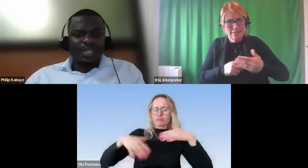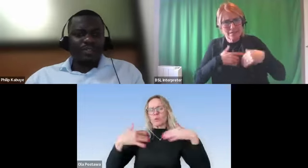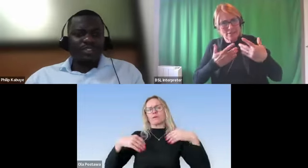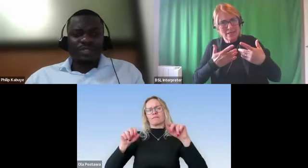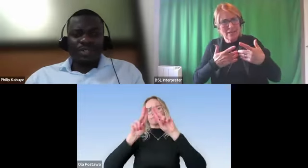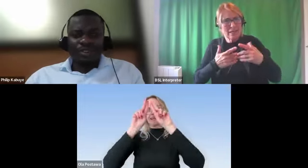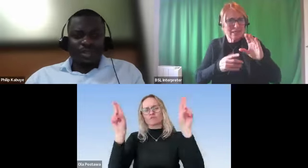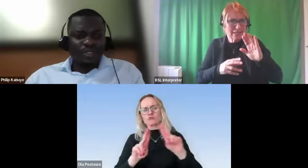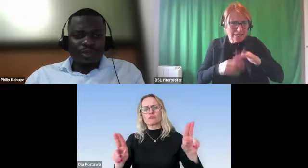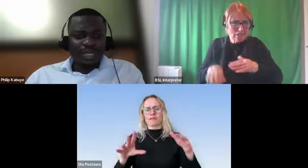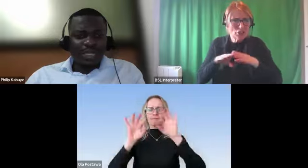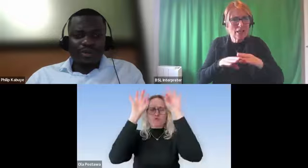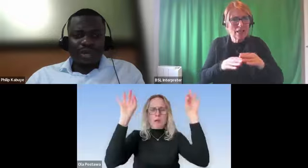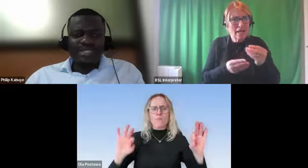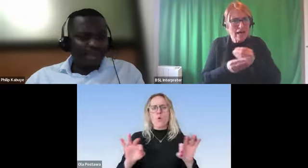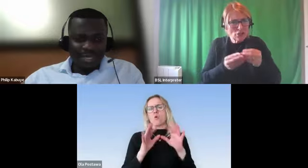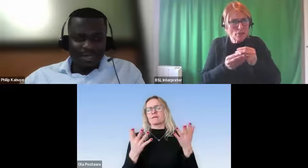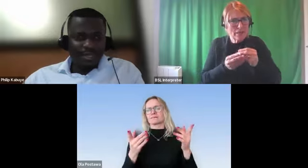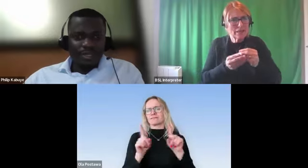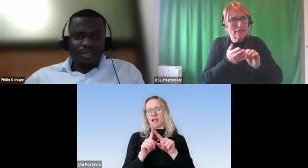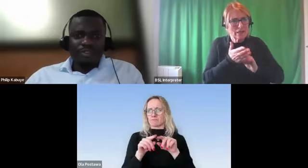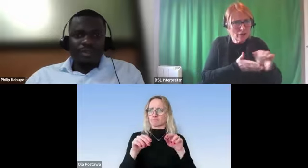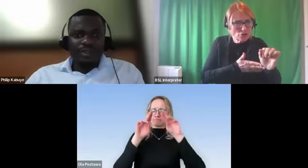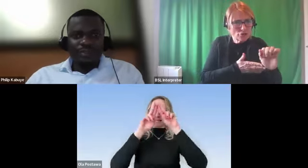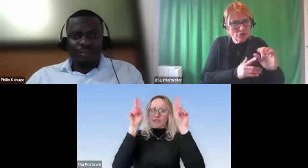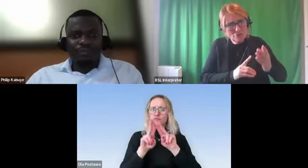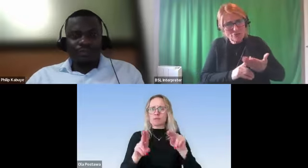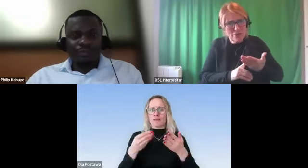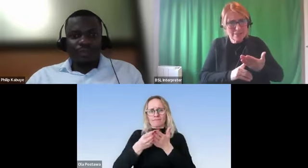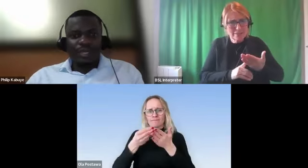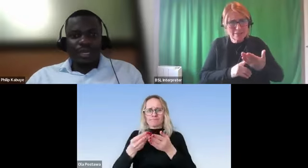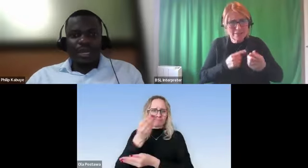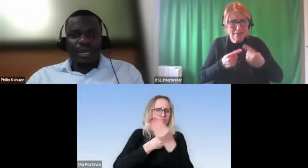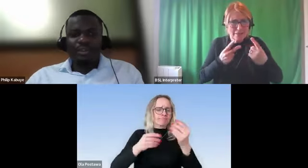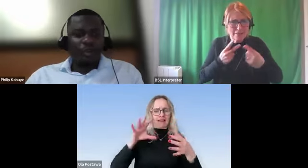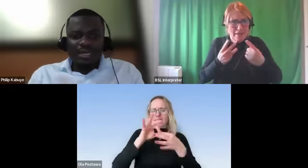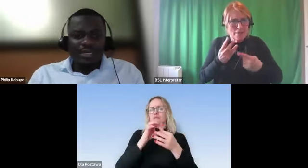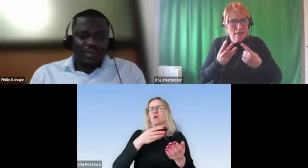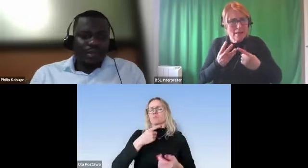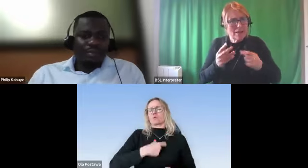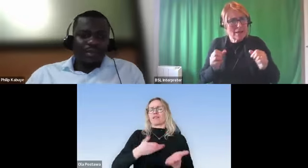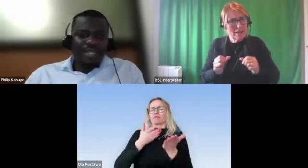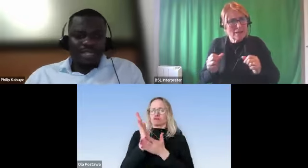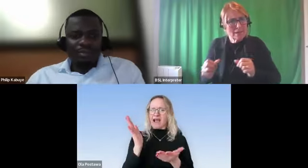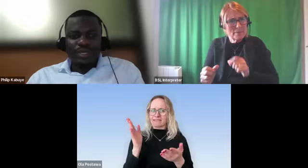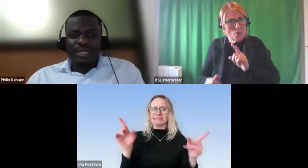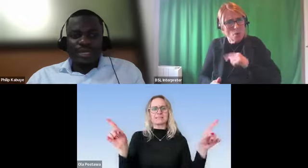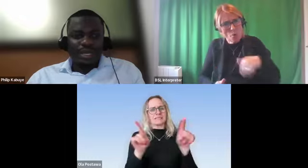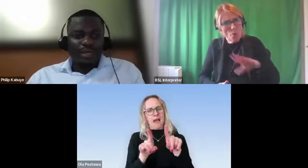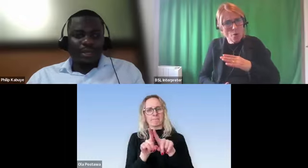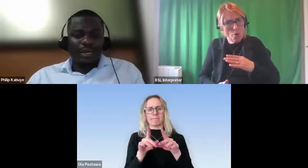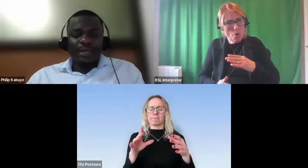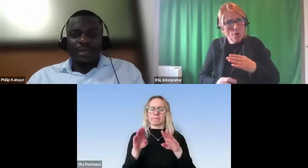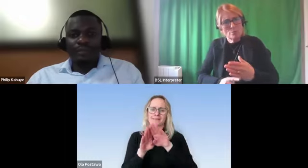International Covenant on Economic, Social, and Cultural Rights, name it, so many of them. And all these predate the